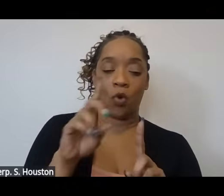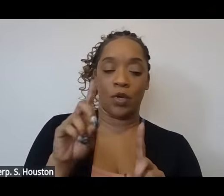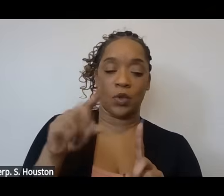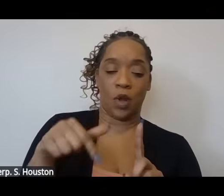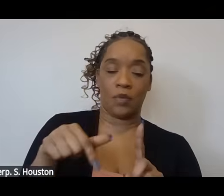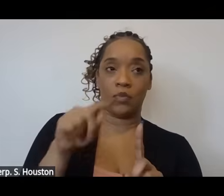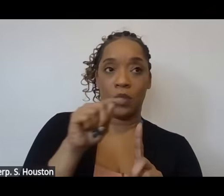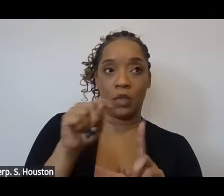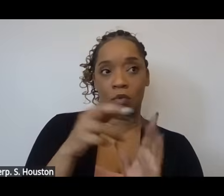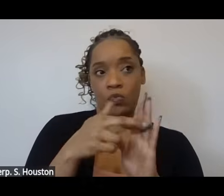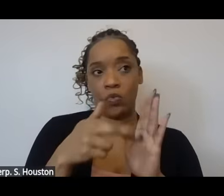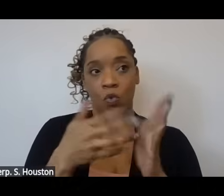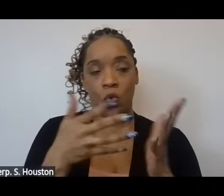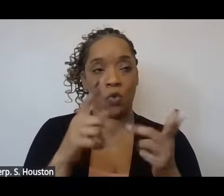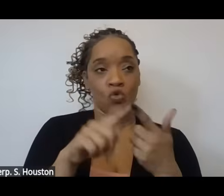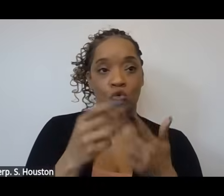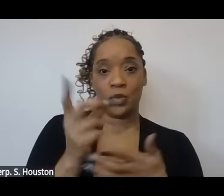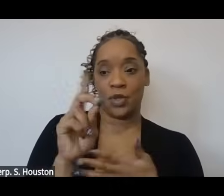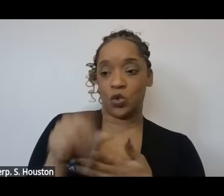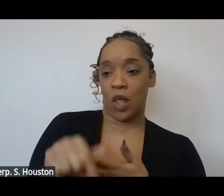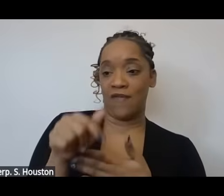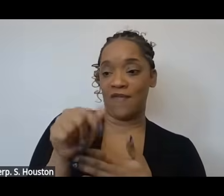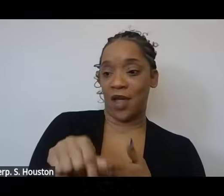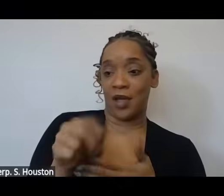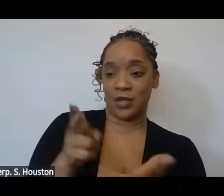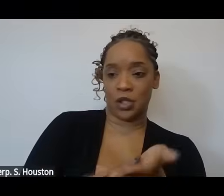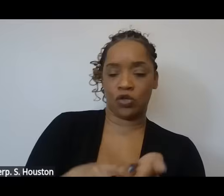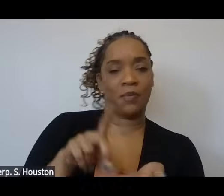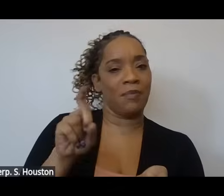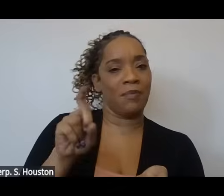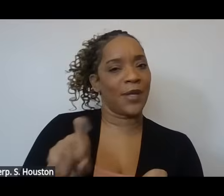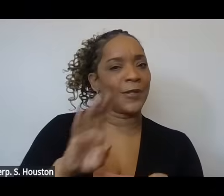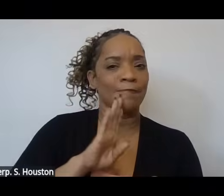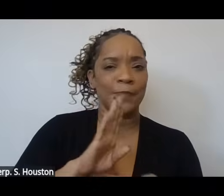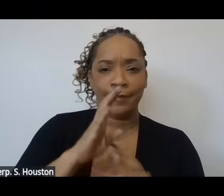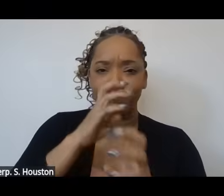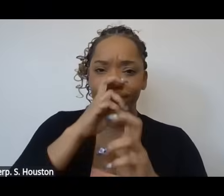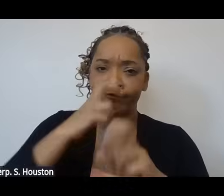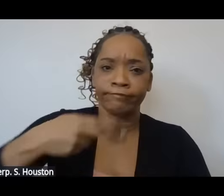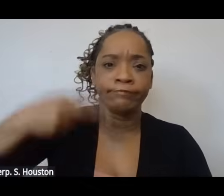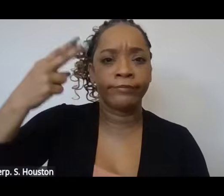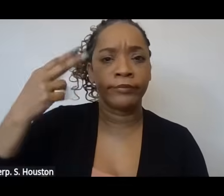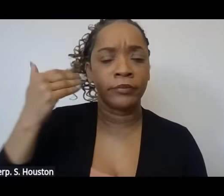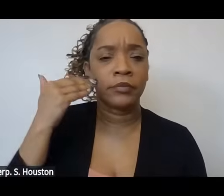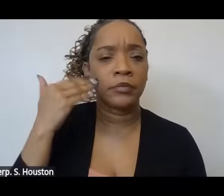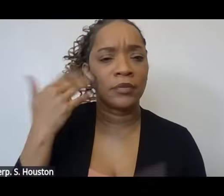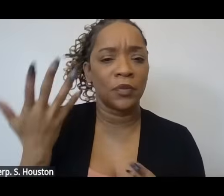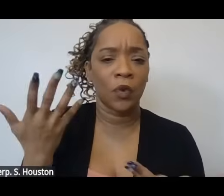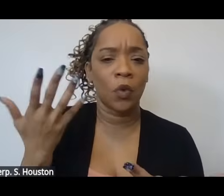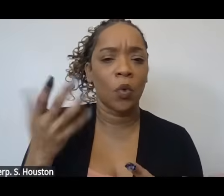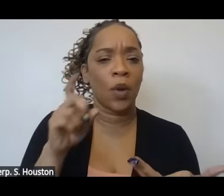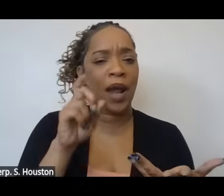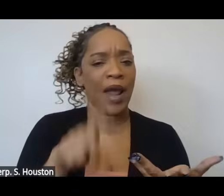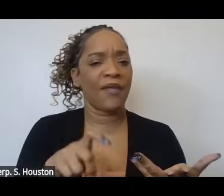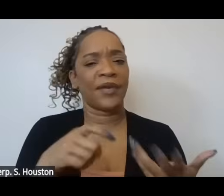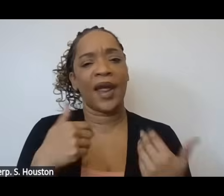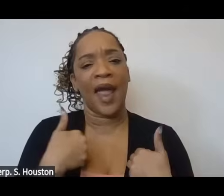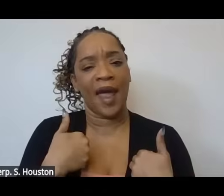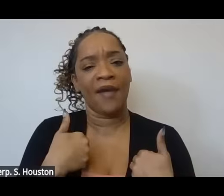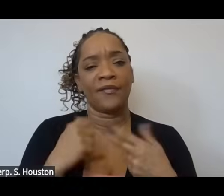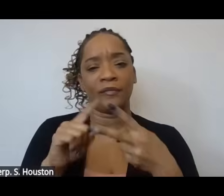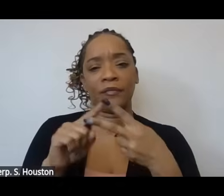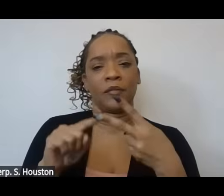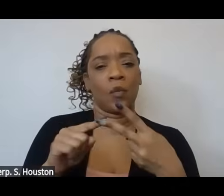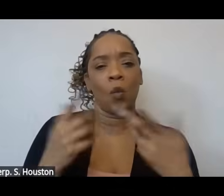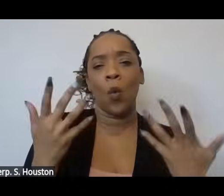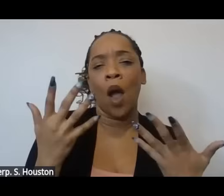does, right. Well, again, if, So we've got these two things. What gives you reason to investigate? Understood. And once you've investigated, what